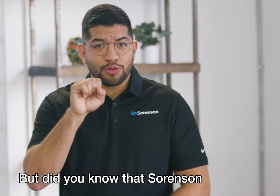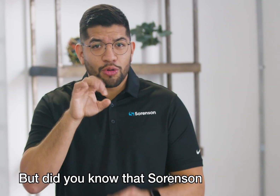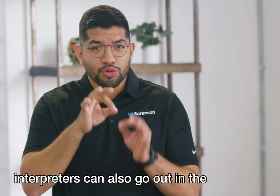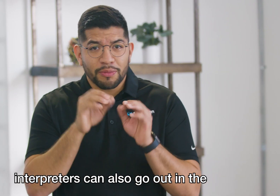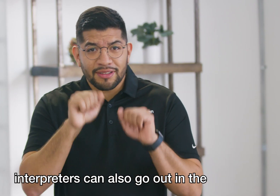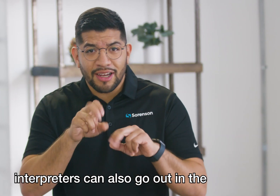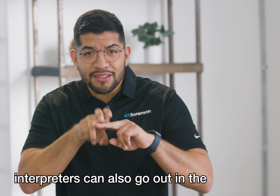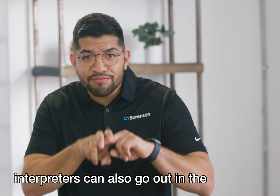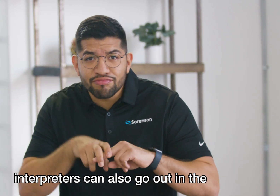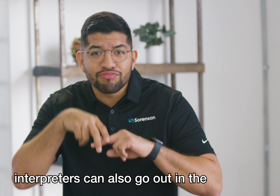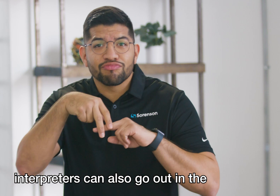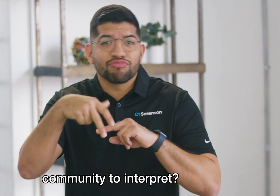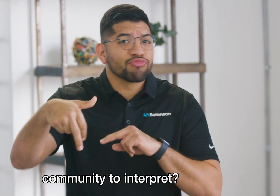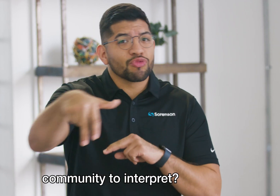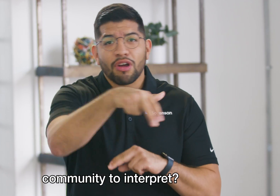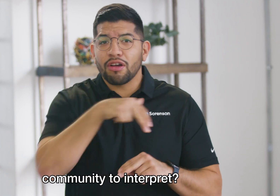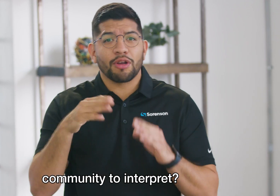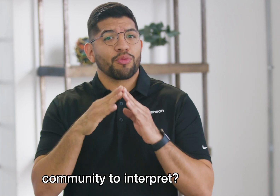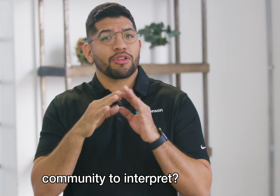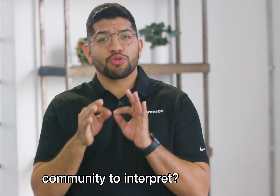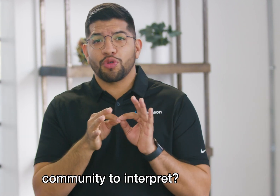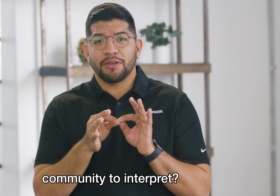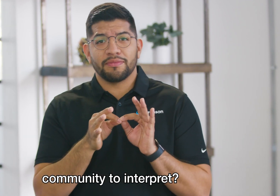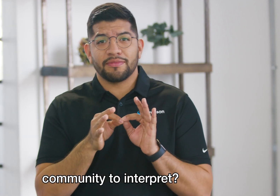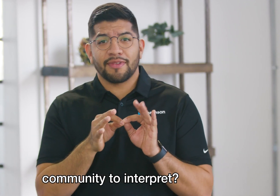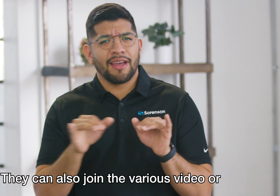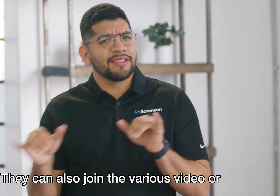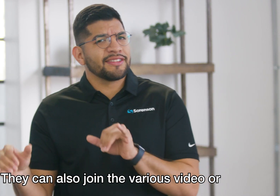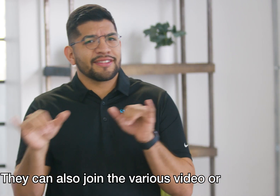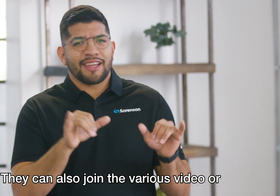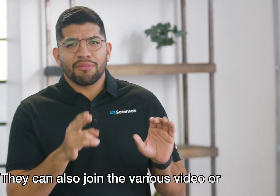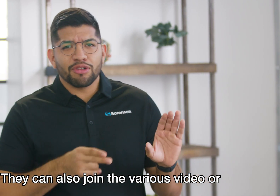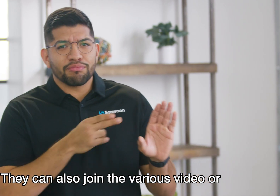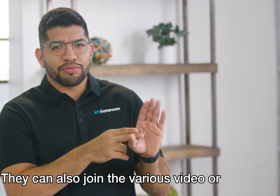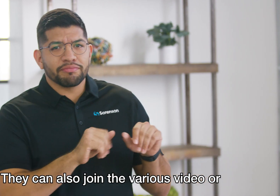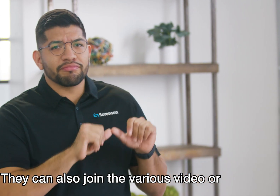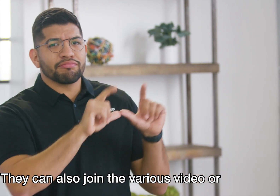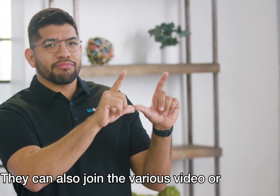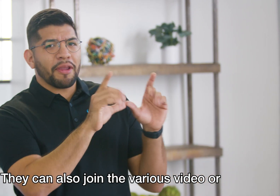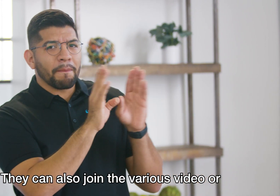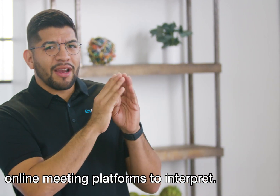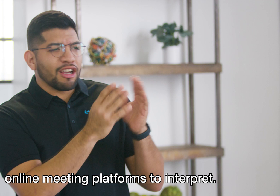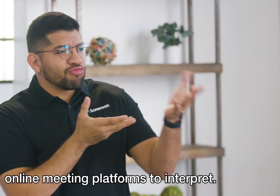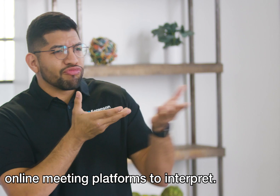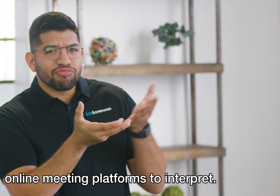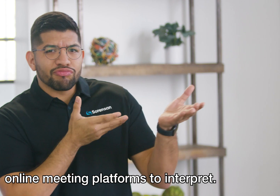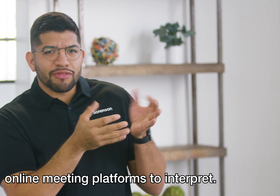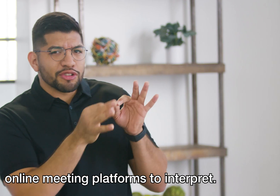But did you know that Sorenson interpreters can also go out in the community to interpret They can also join the various video or online